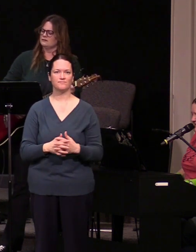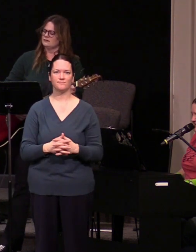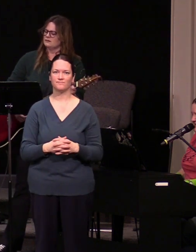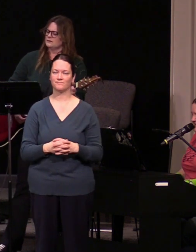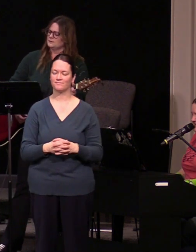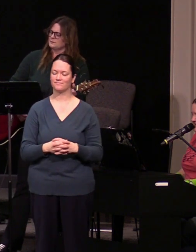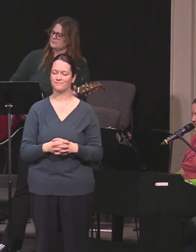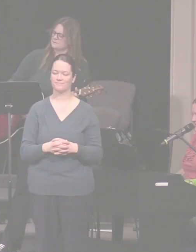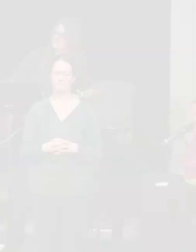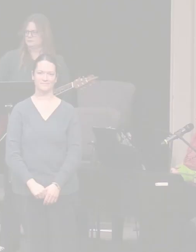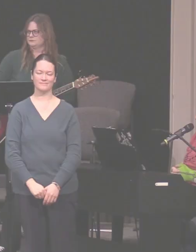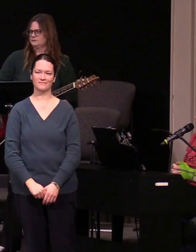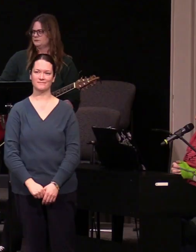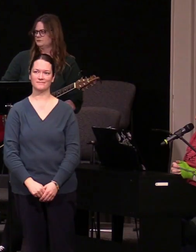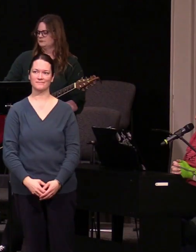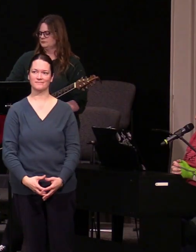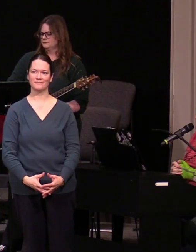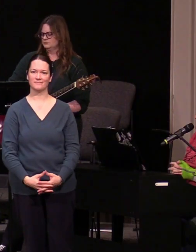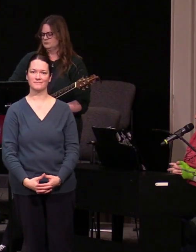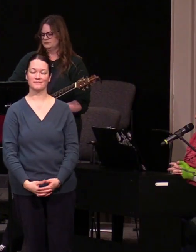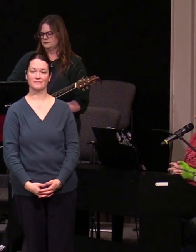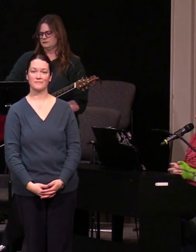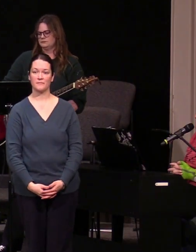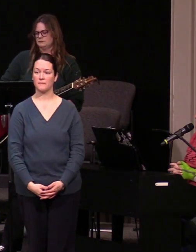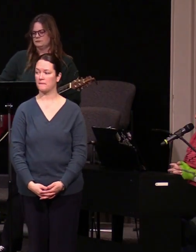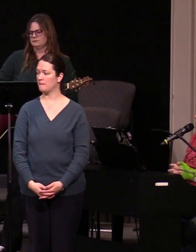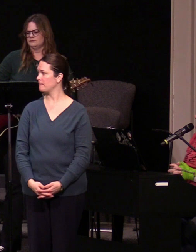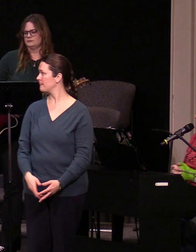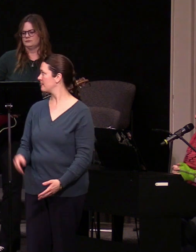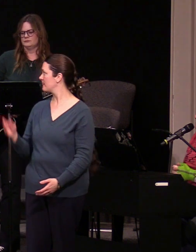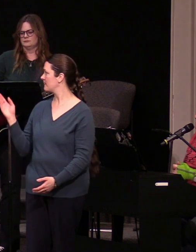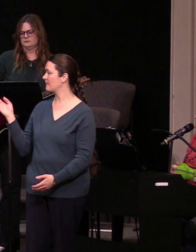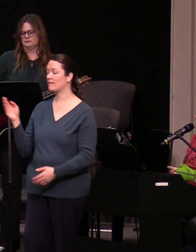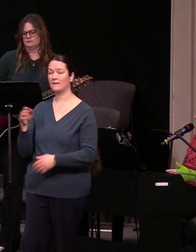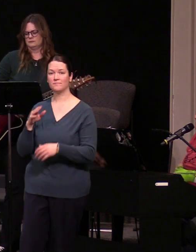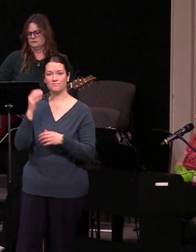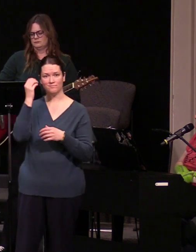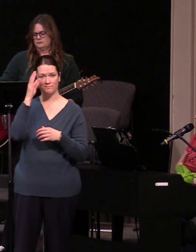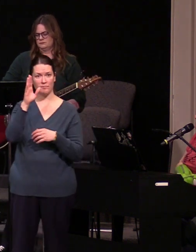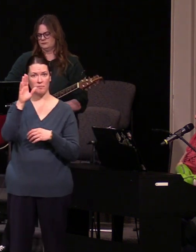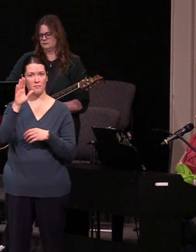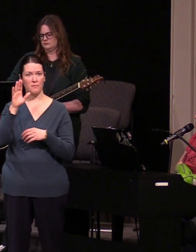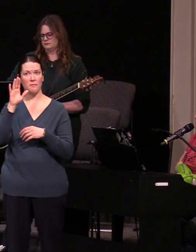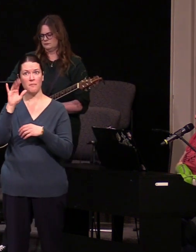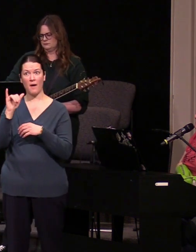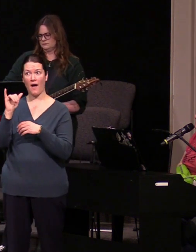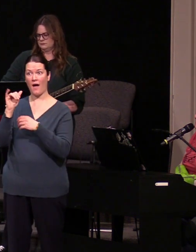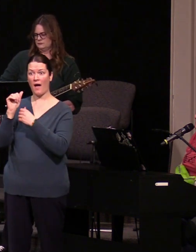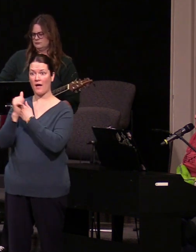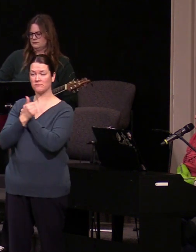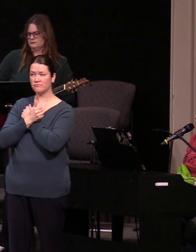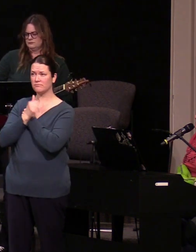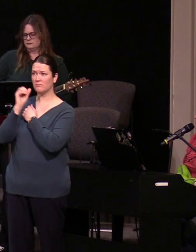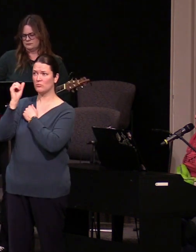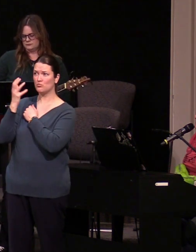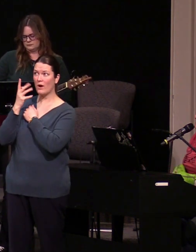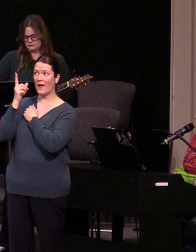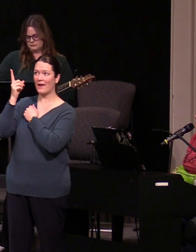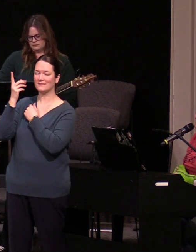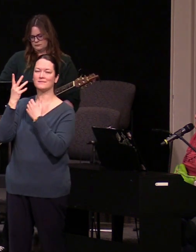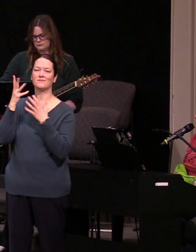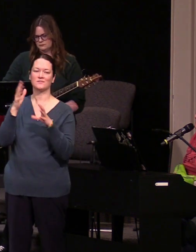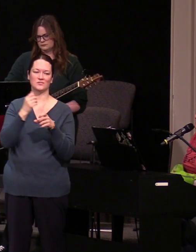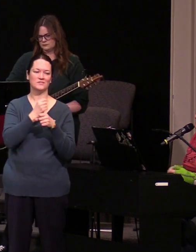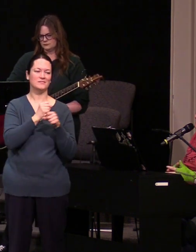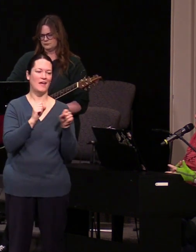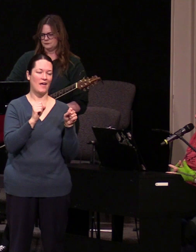behind. For it is by grace We have been saved through